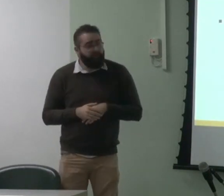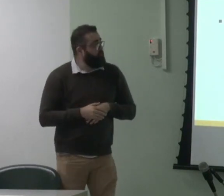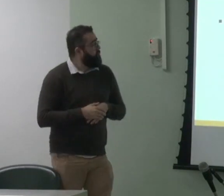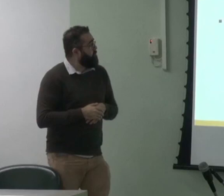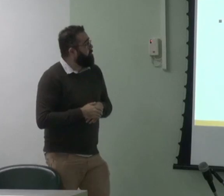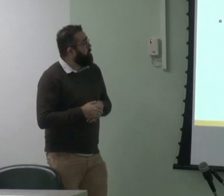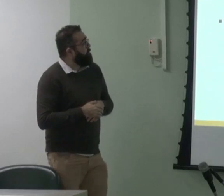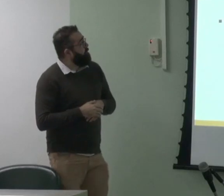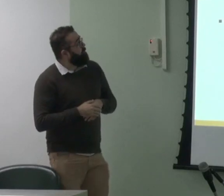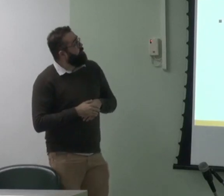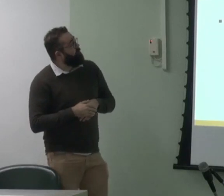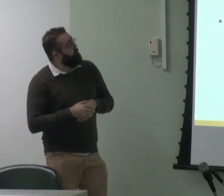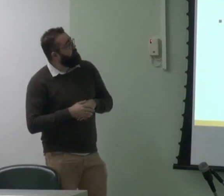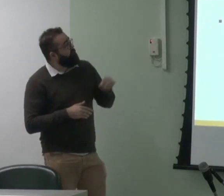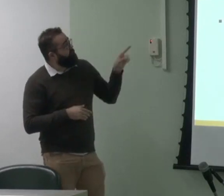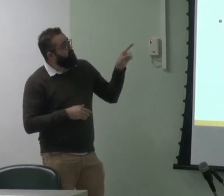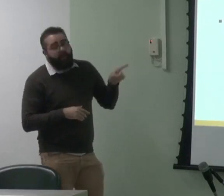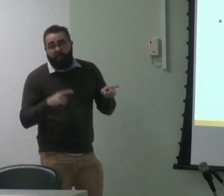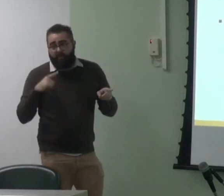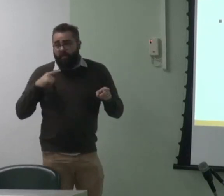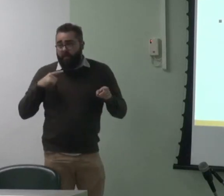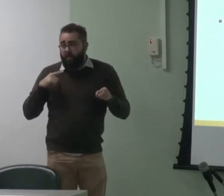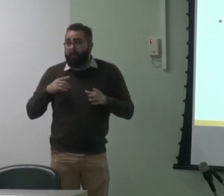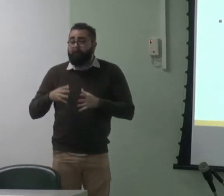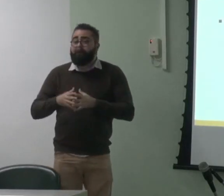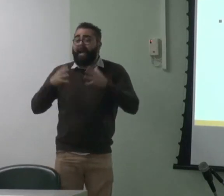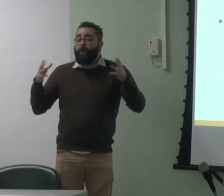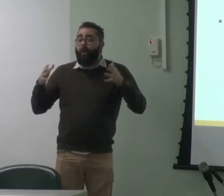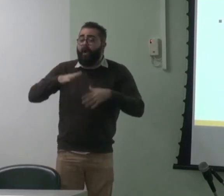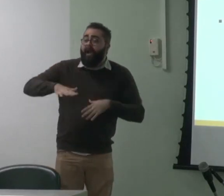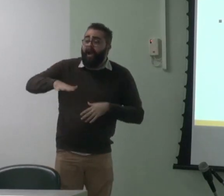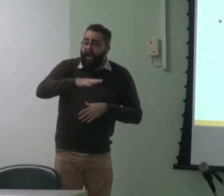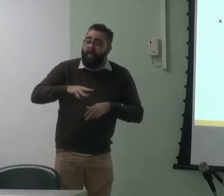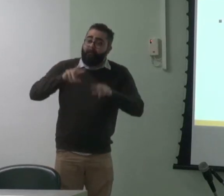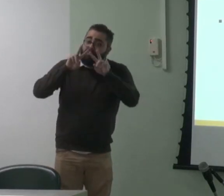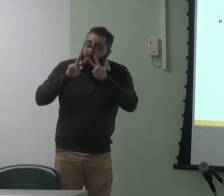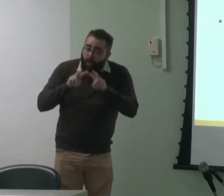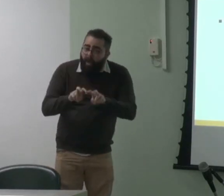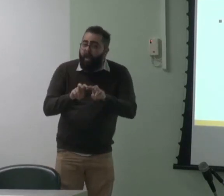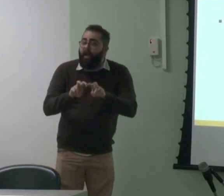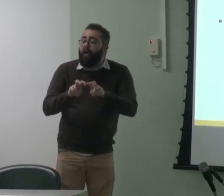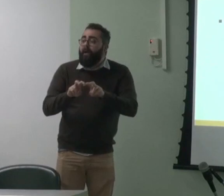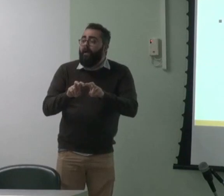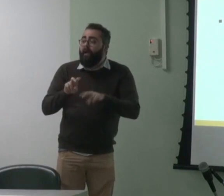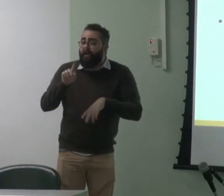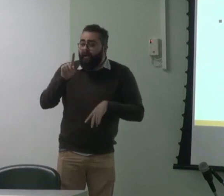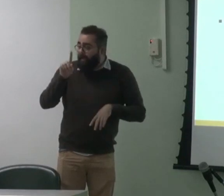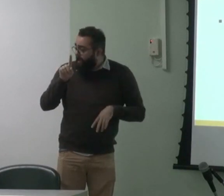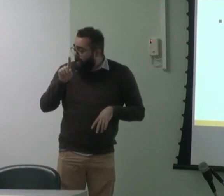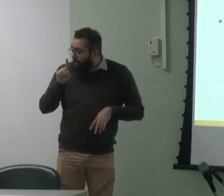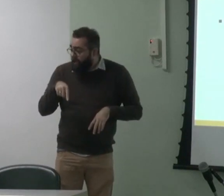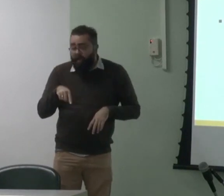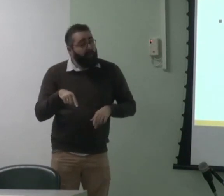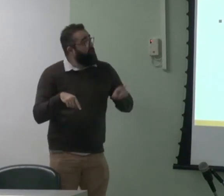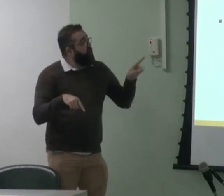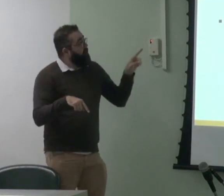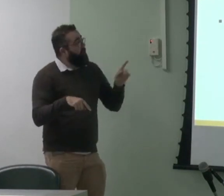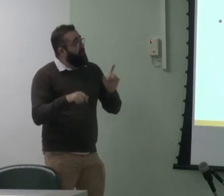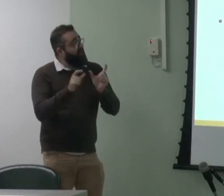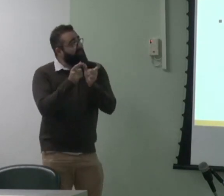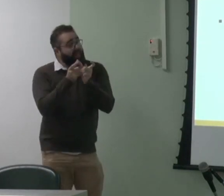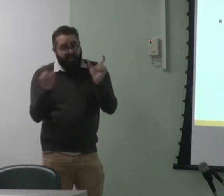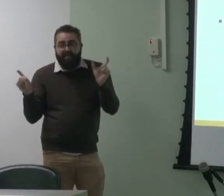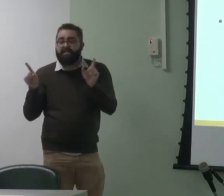An even bigger space for exploration is in the area of derivation and word